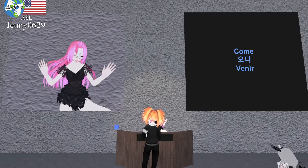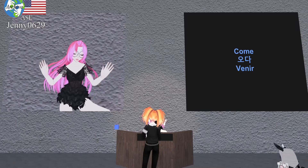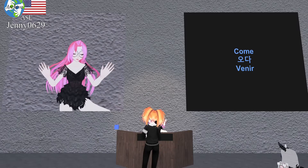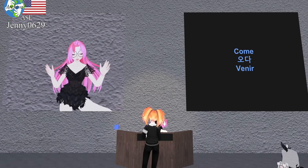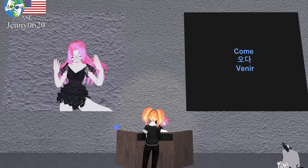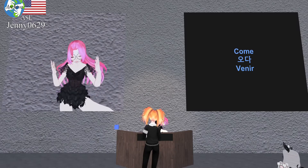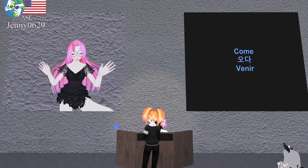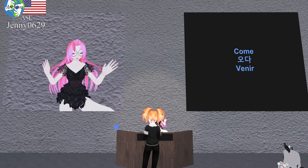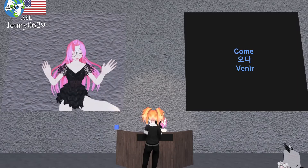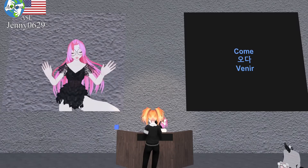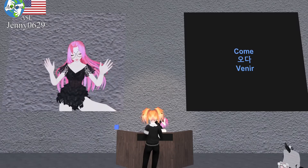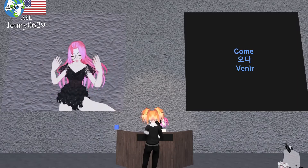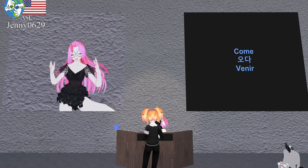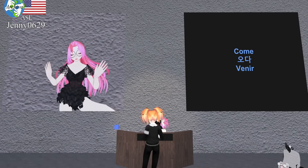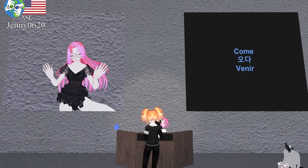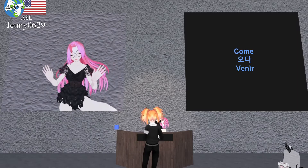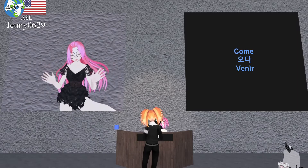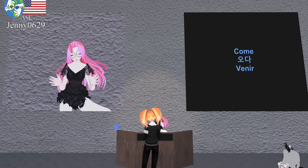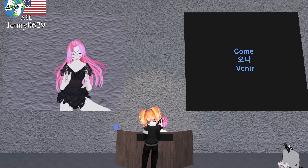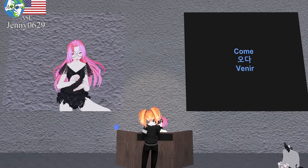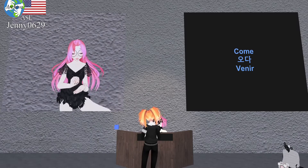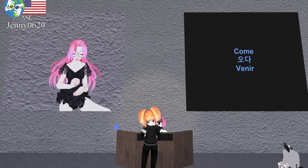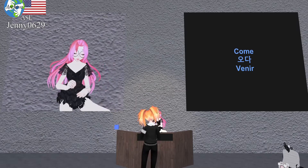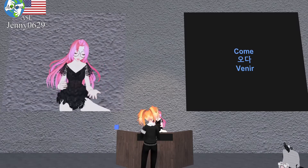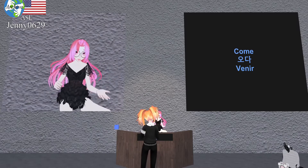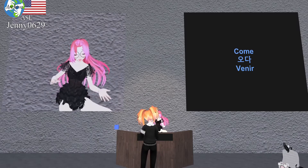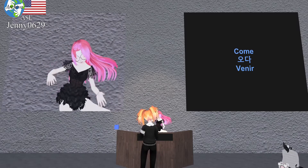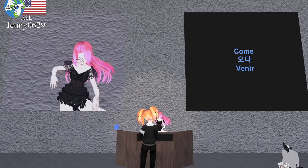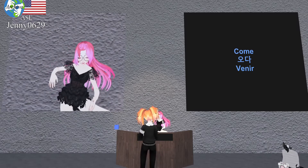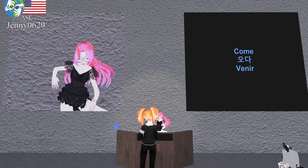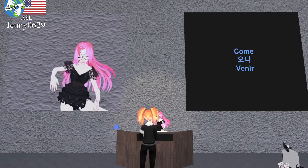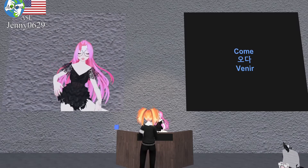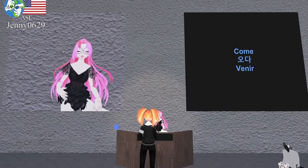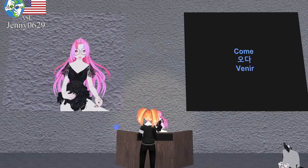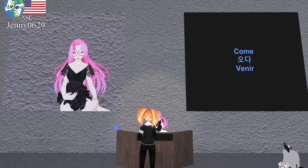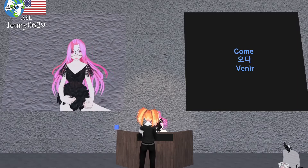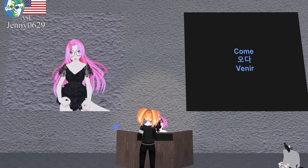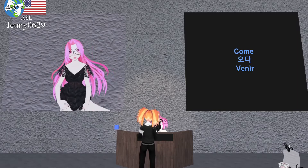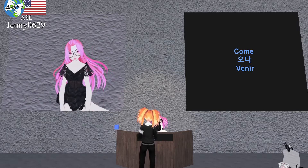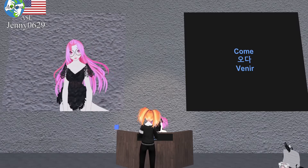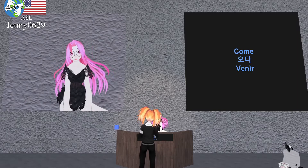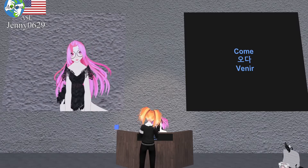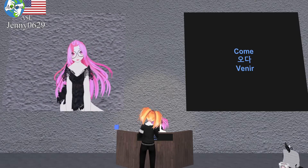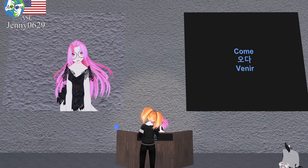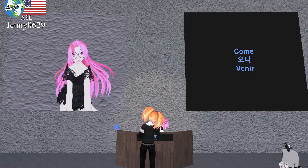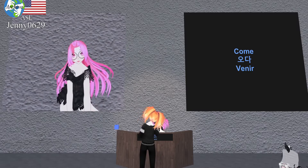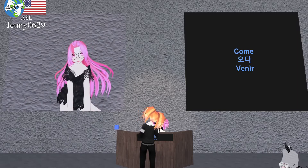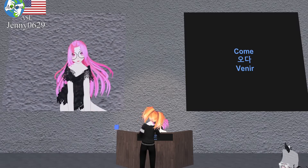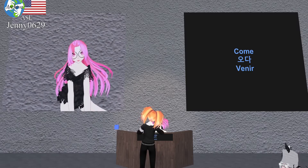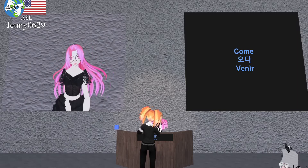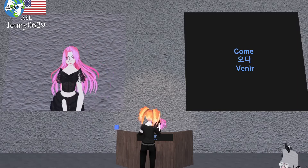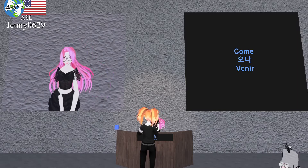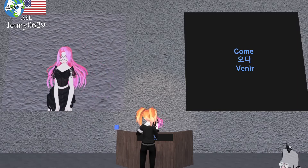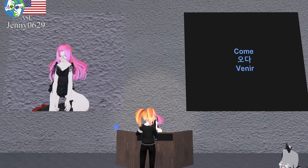dishes? I already did it. I finished. I did it. And that's already as well, but you can use that as well. Yep.